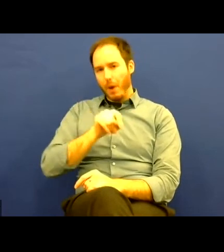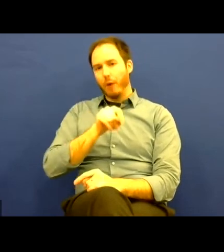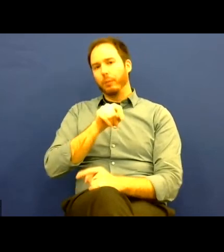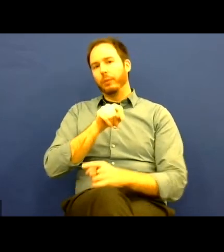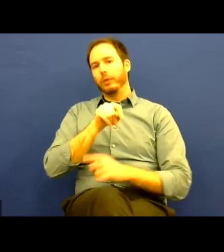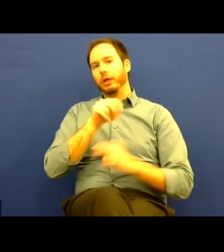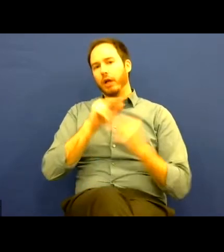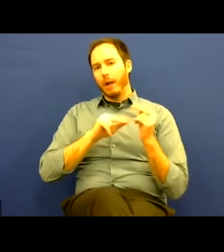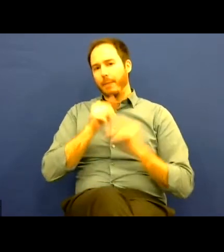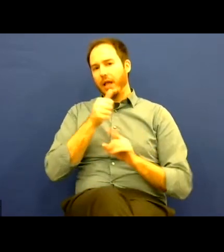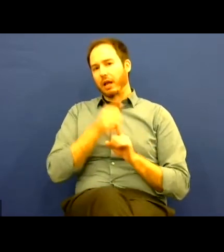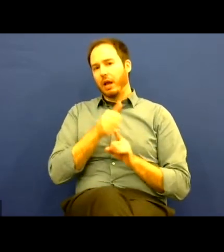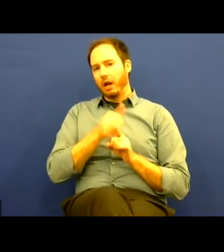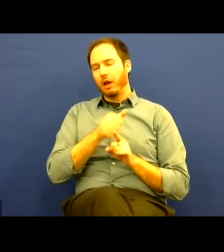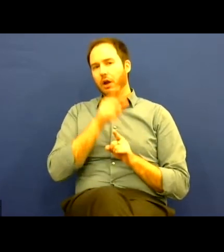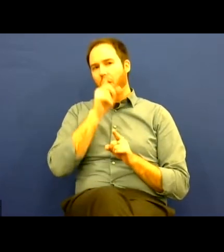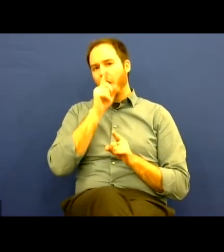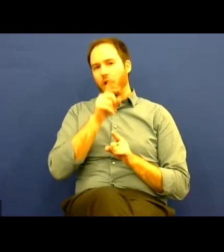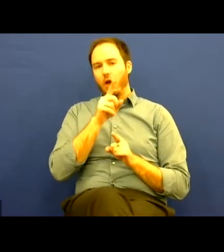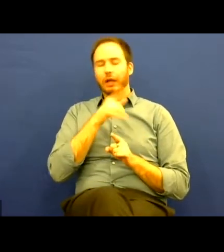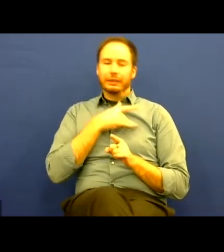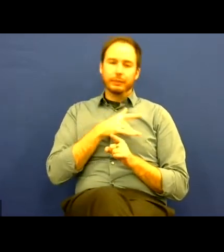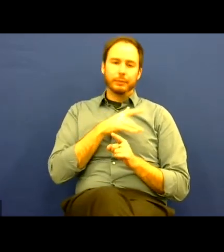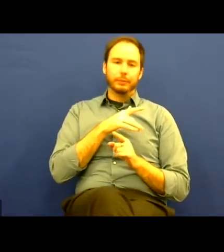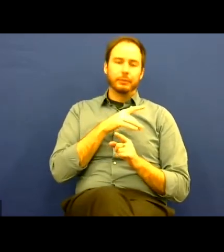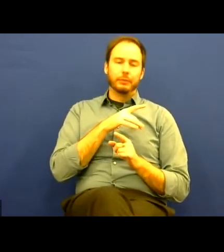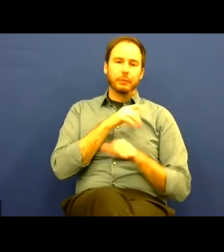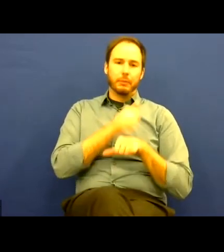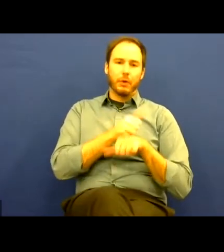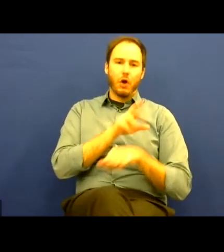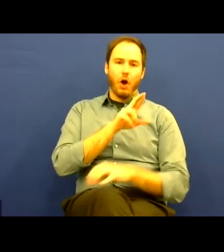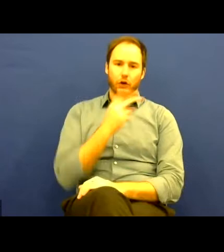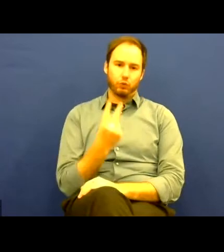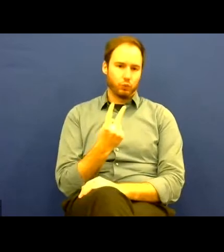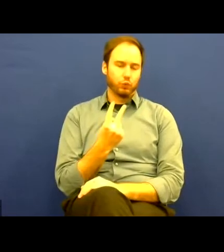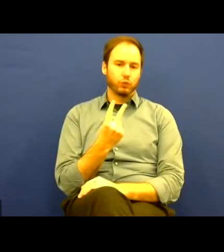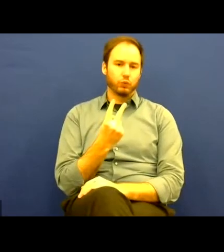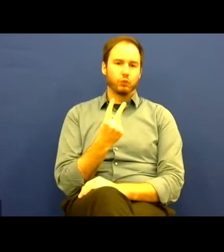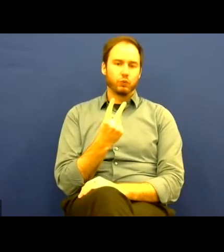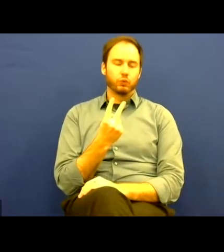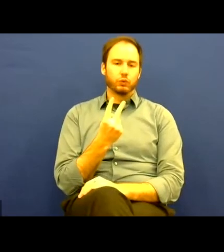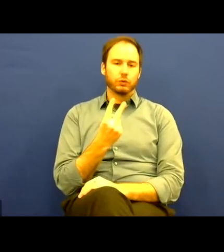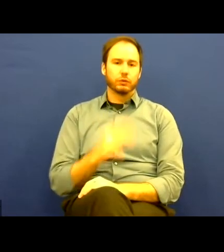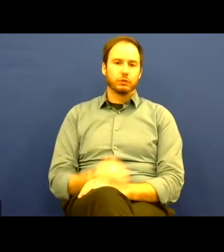complex air parcels, which are largely built out, those were R2.